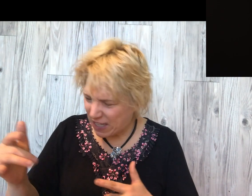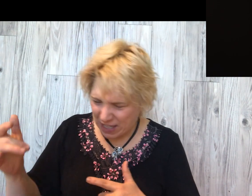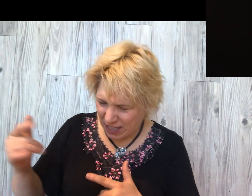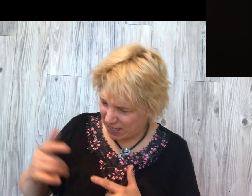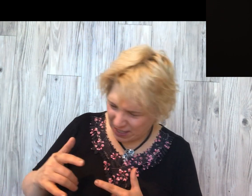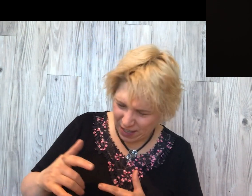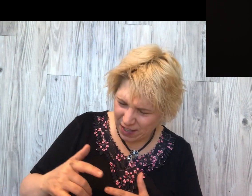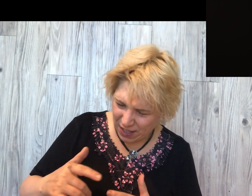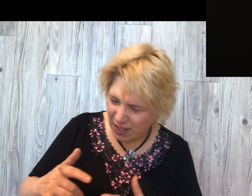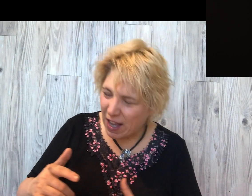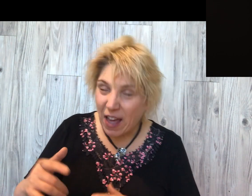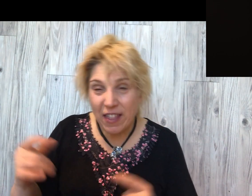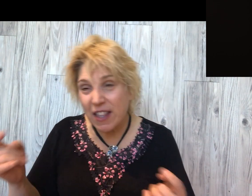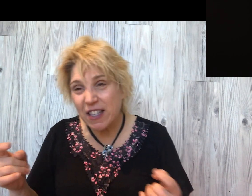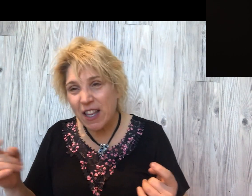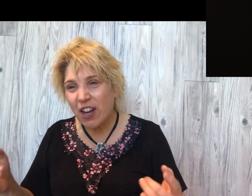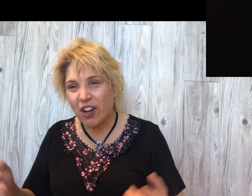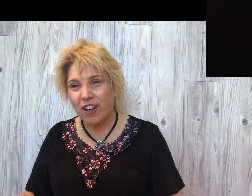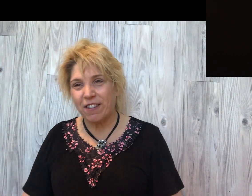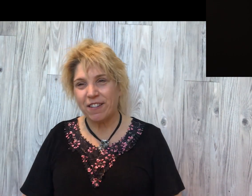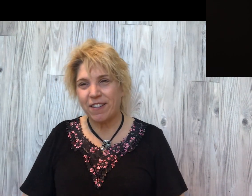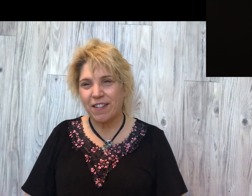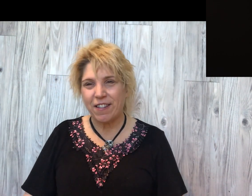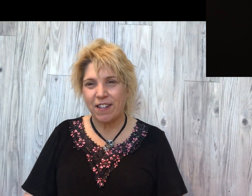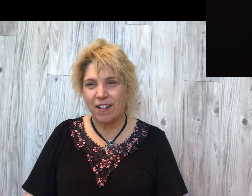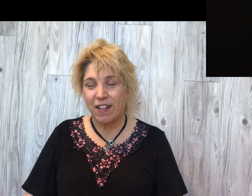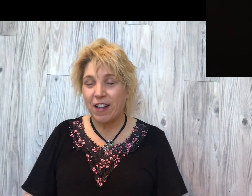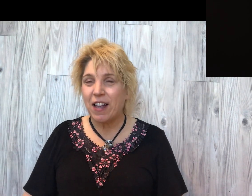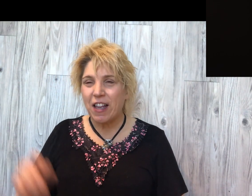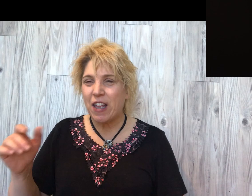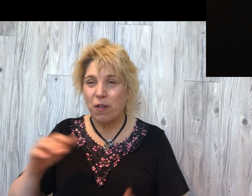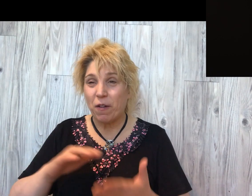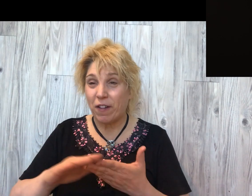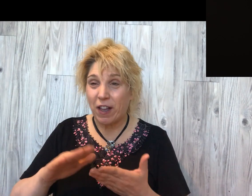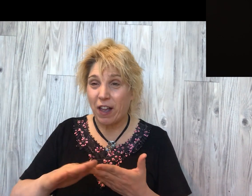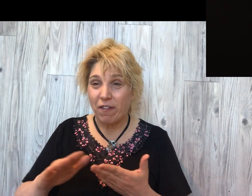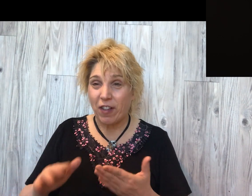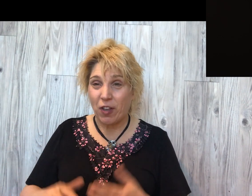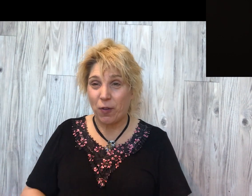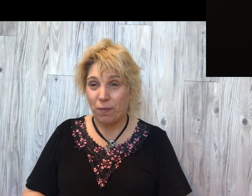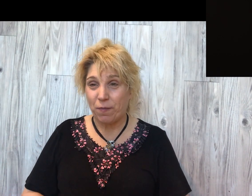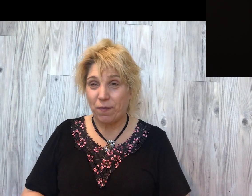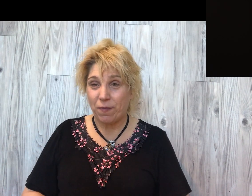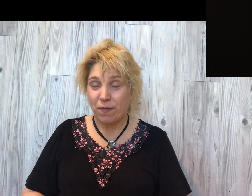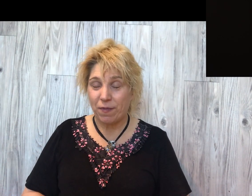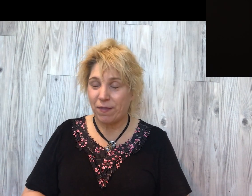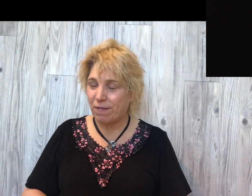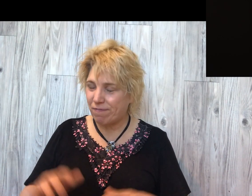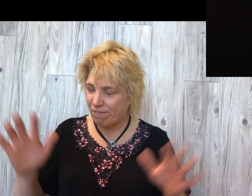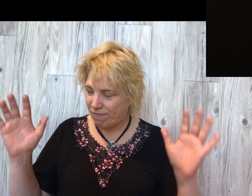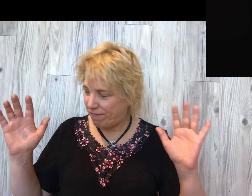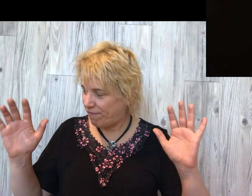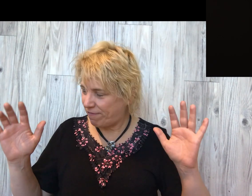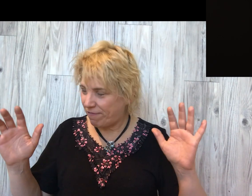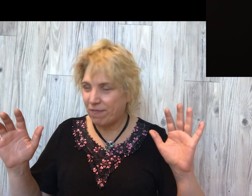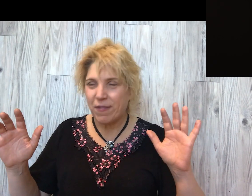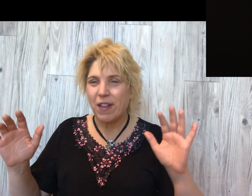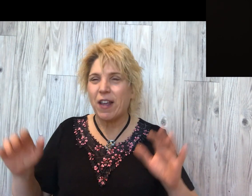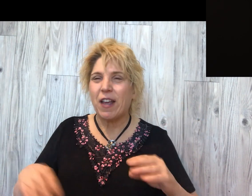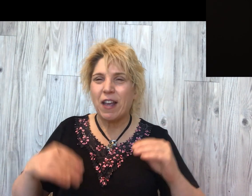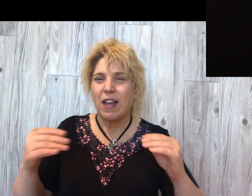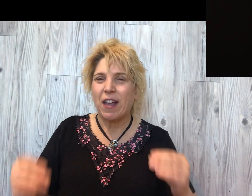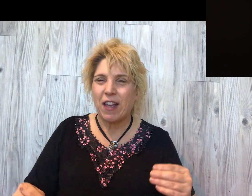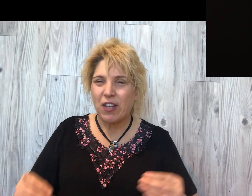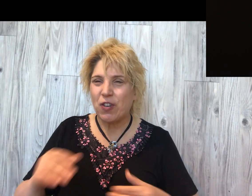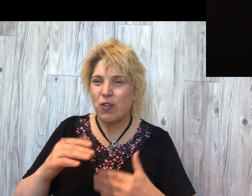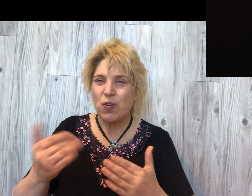me, the sinner. He will pardon you. He will forgive you. He will give you